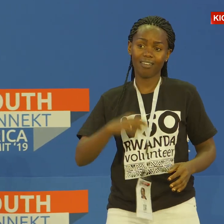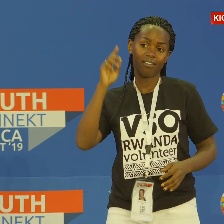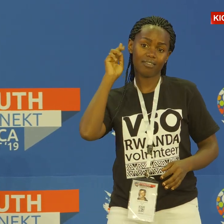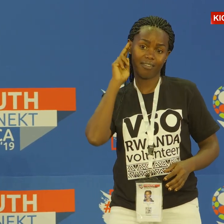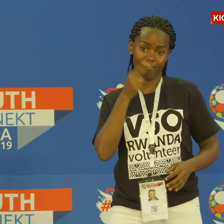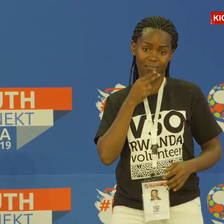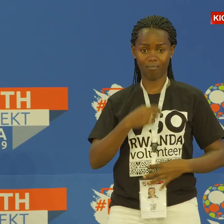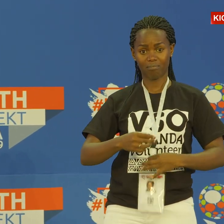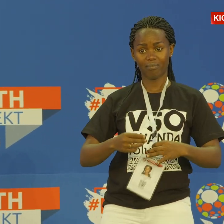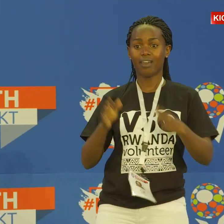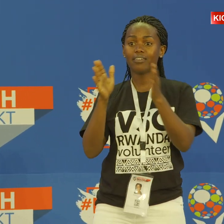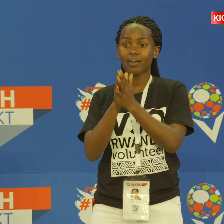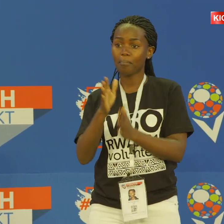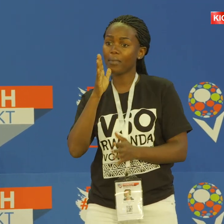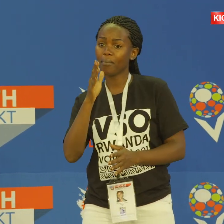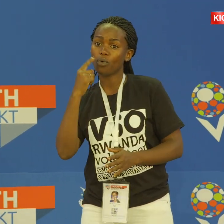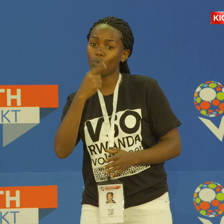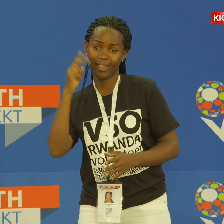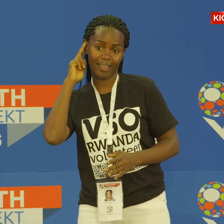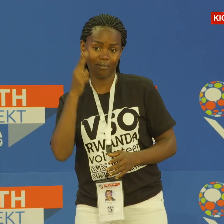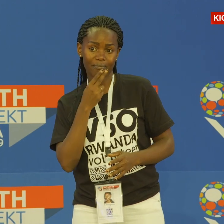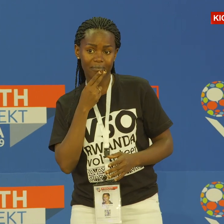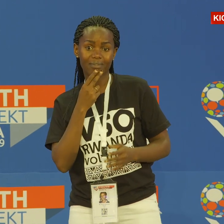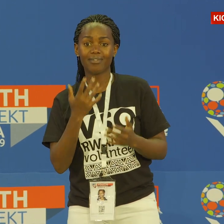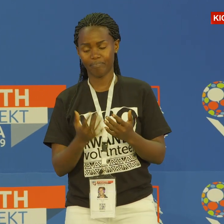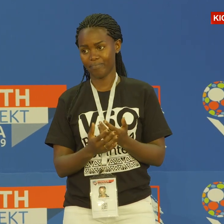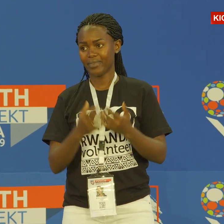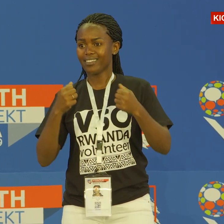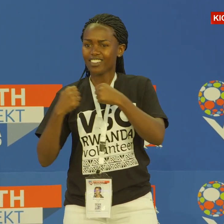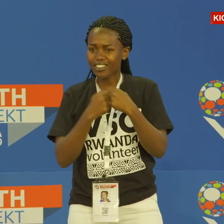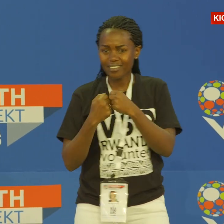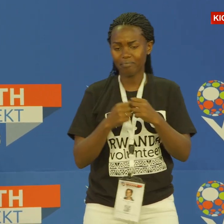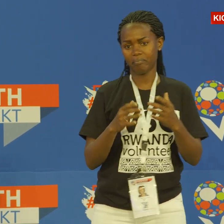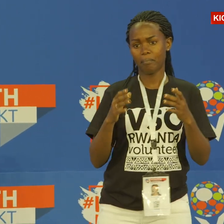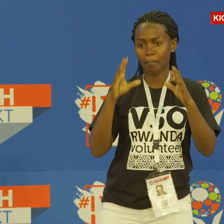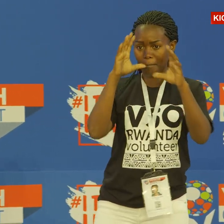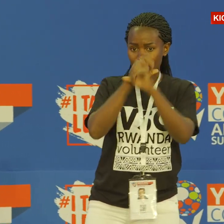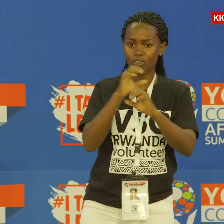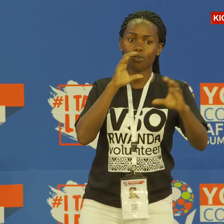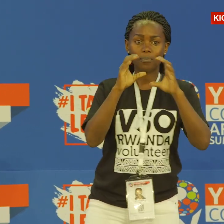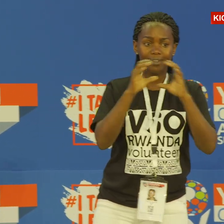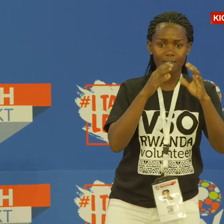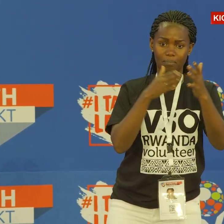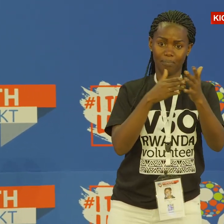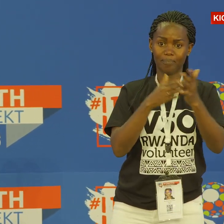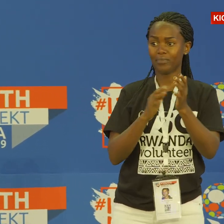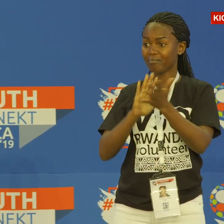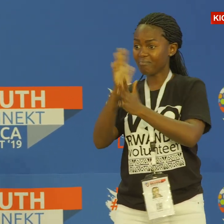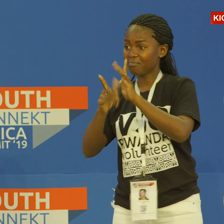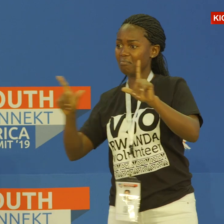community because many of young deaf girls are single mothers. They are single mothers